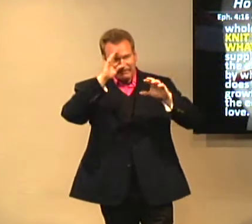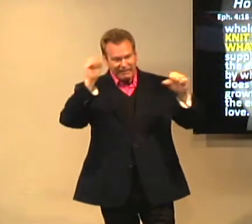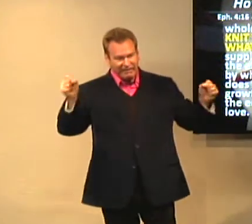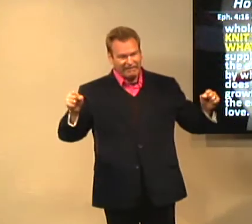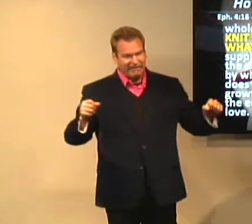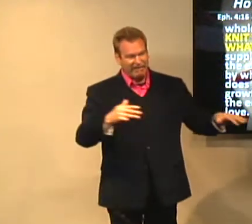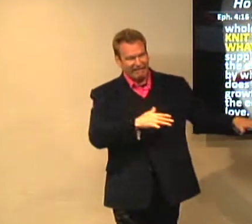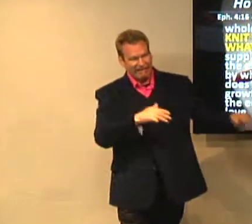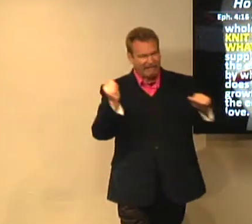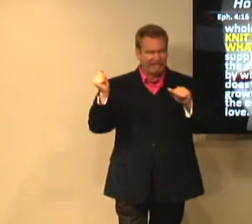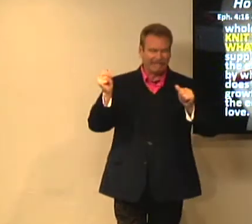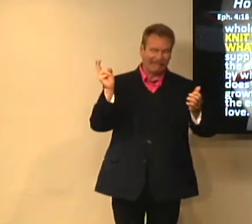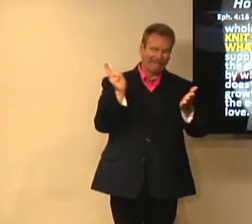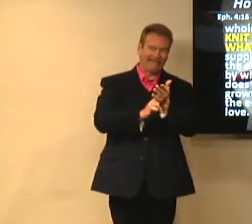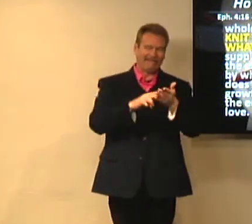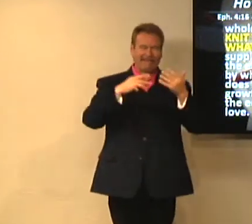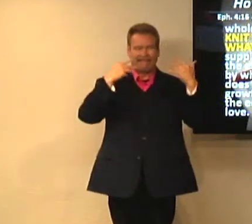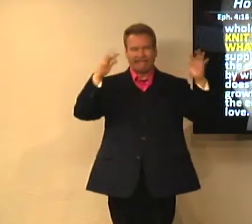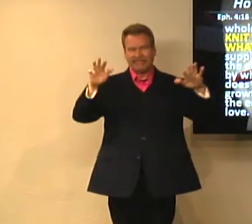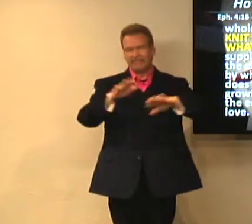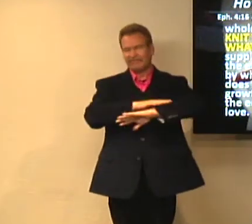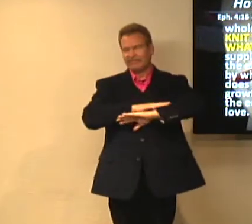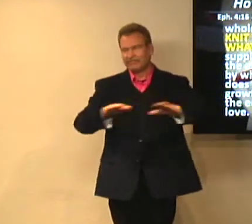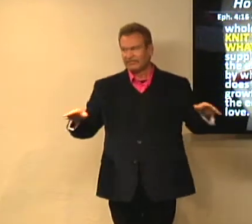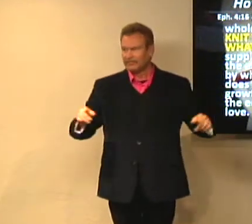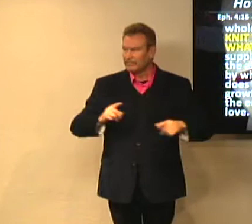I think I would quit and leave the presidency. I have enough.